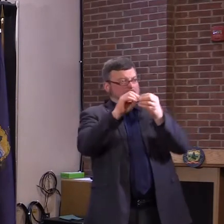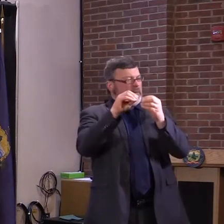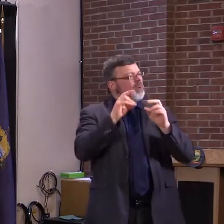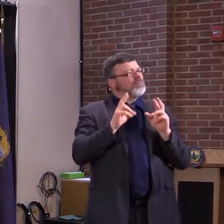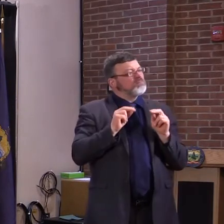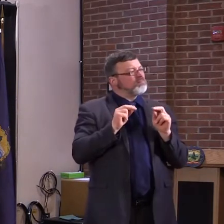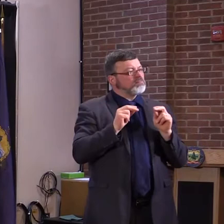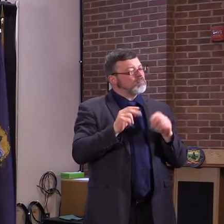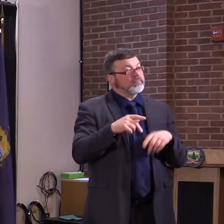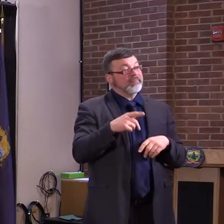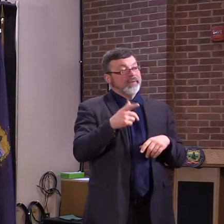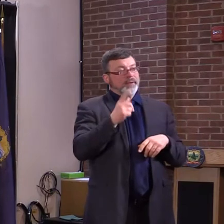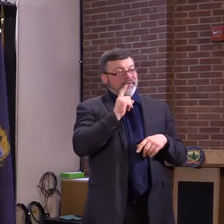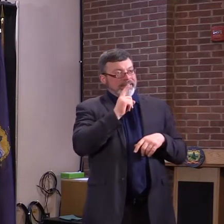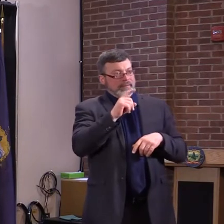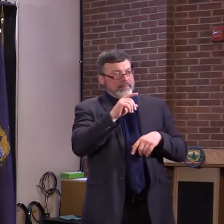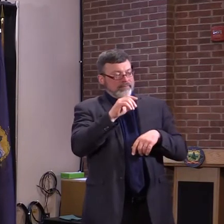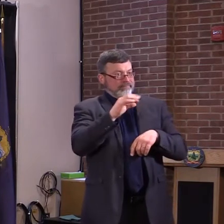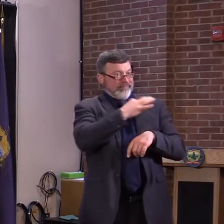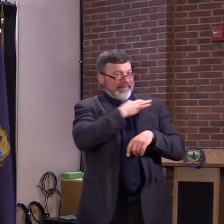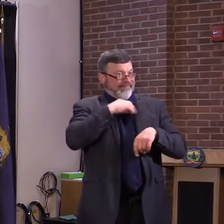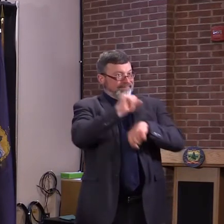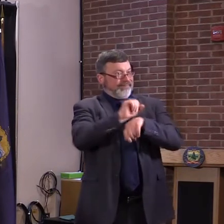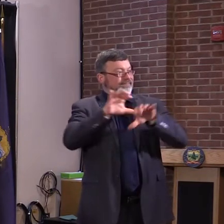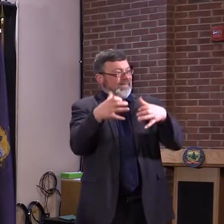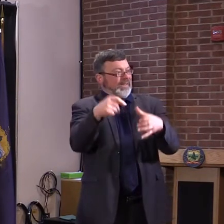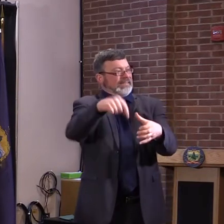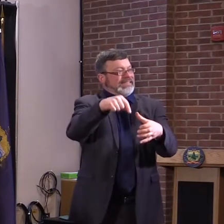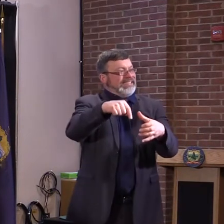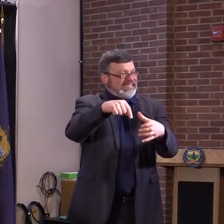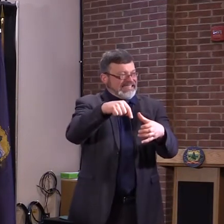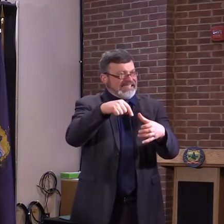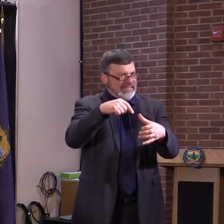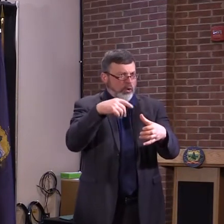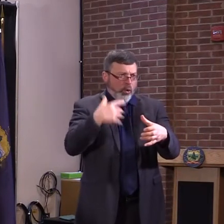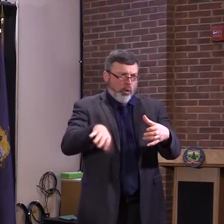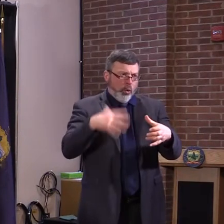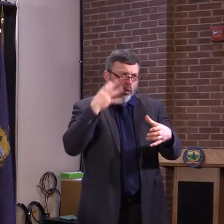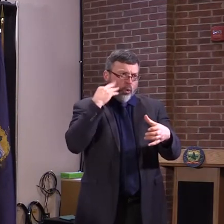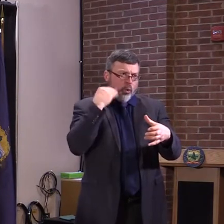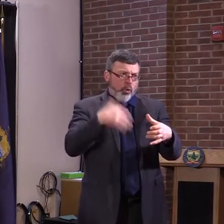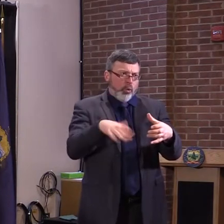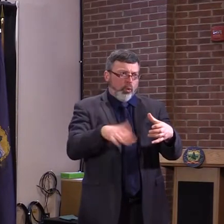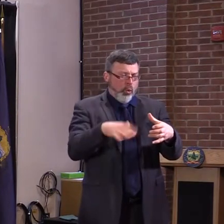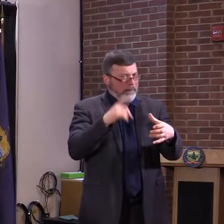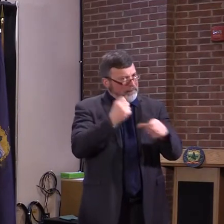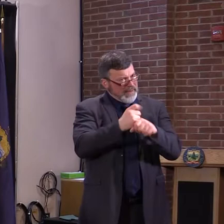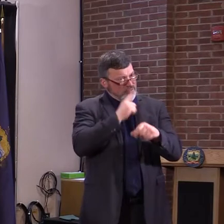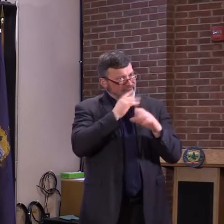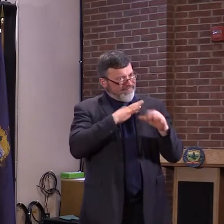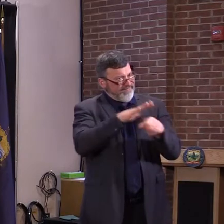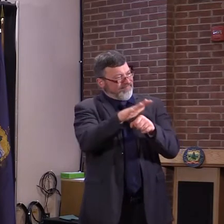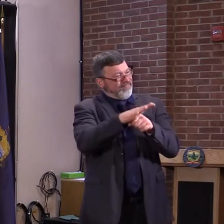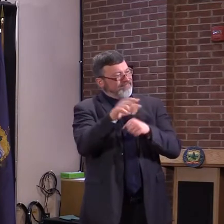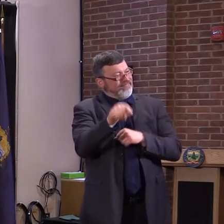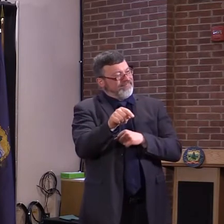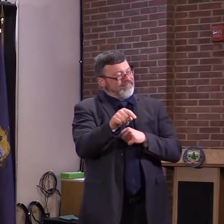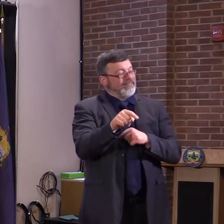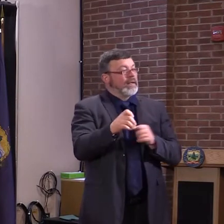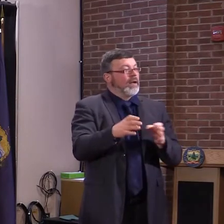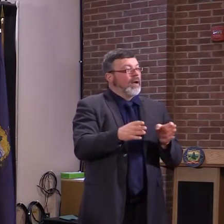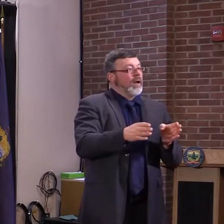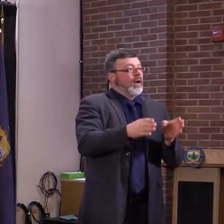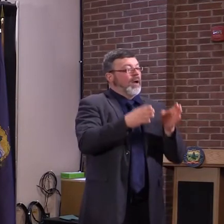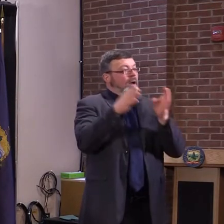and continues to every day. And we certainly don't want to make any changes that would impact